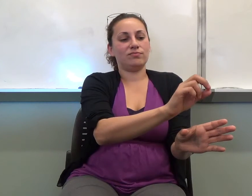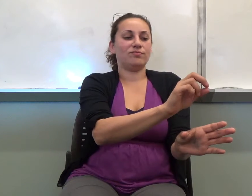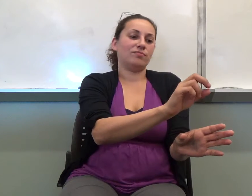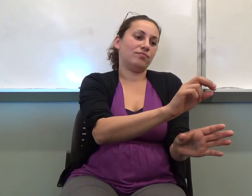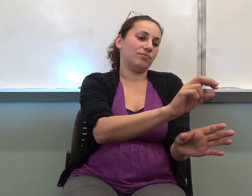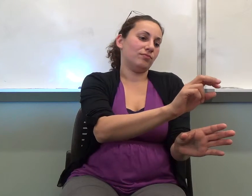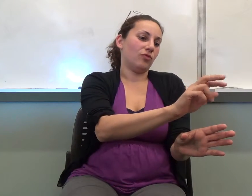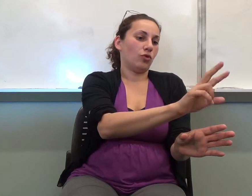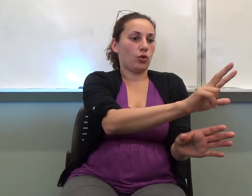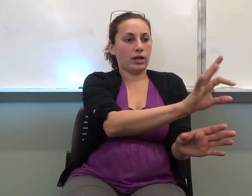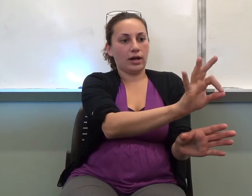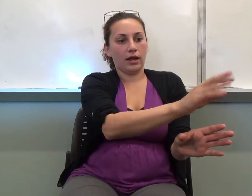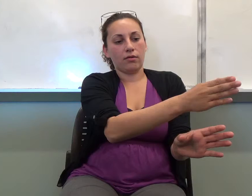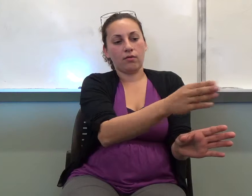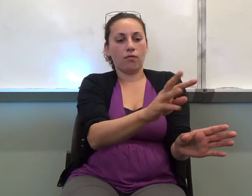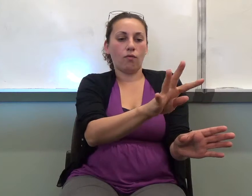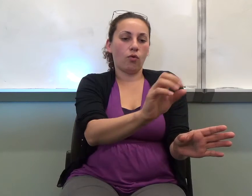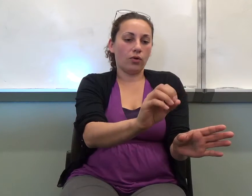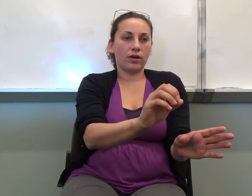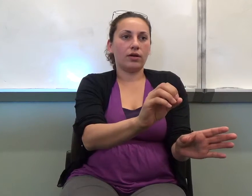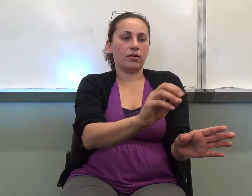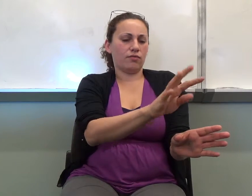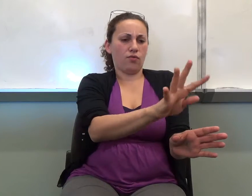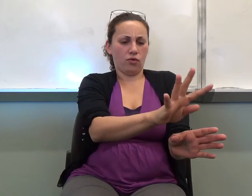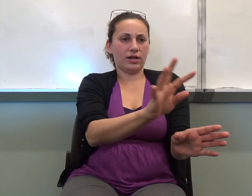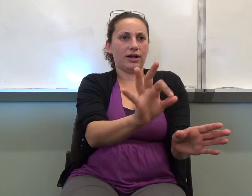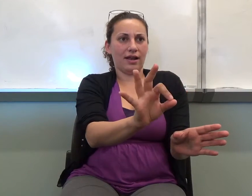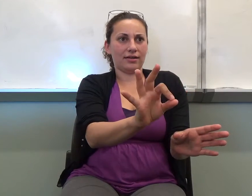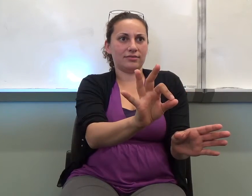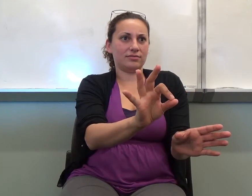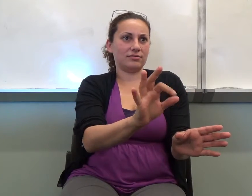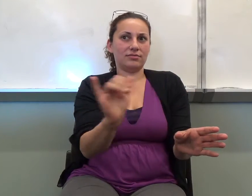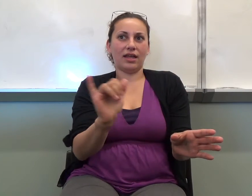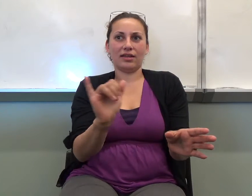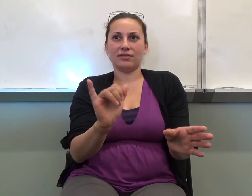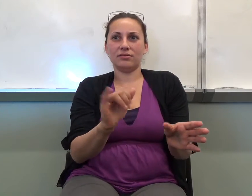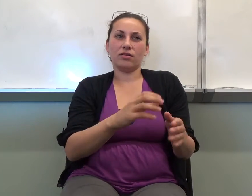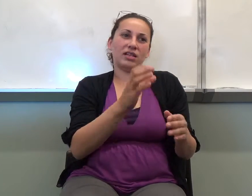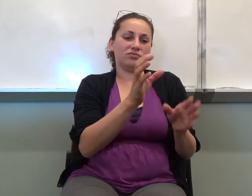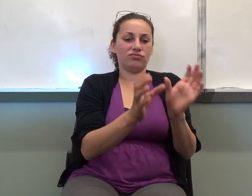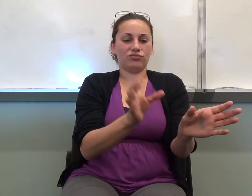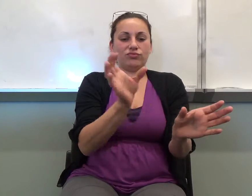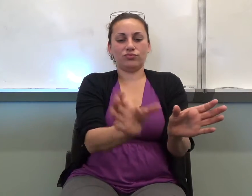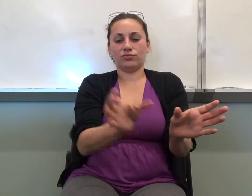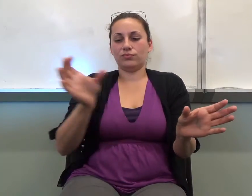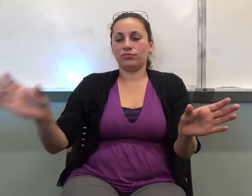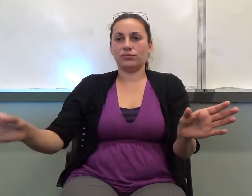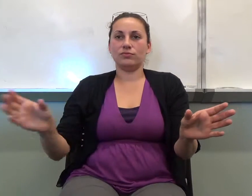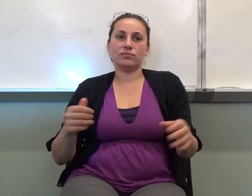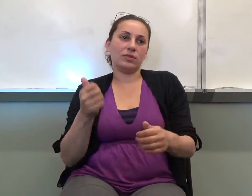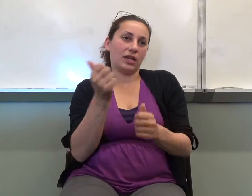and they have several requirements. Number one, each section is equal size.